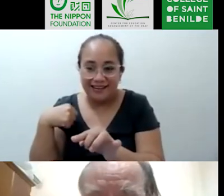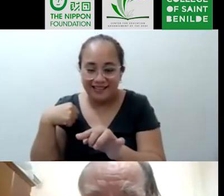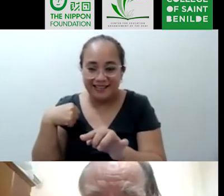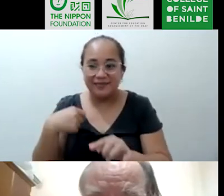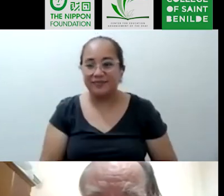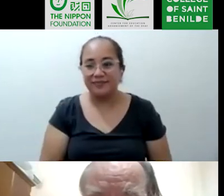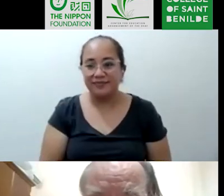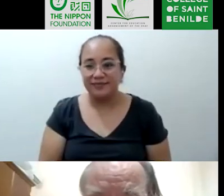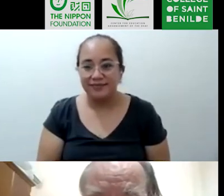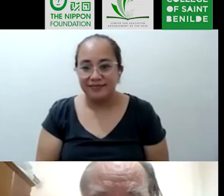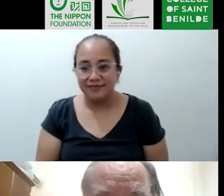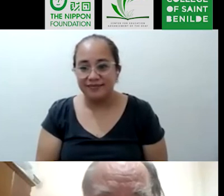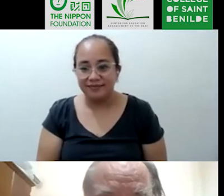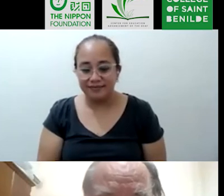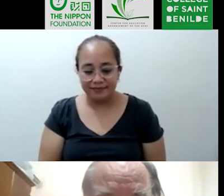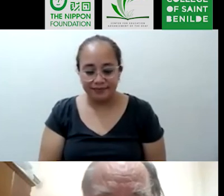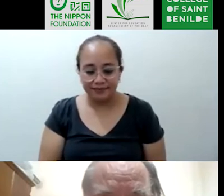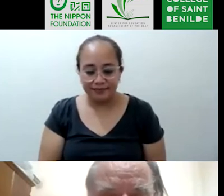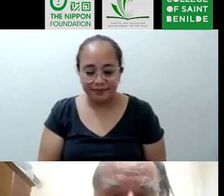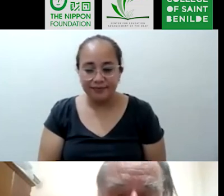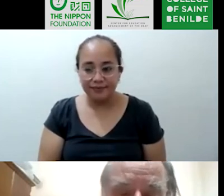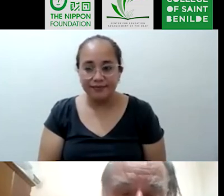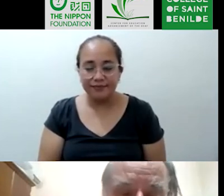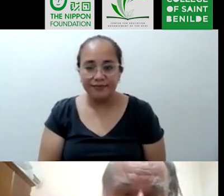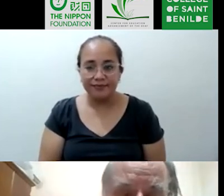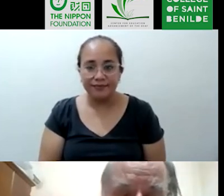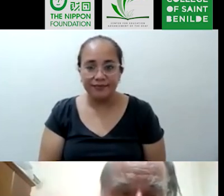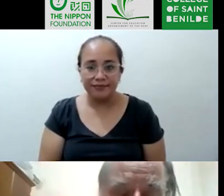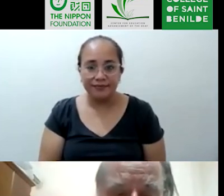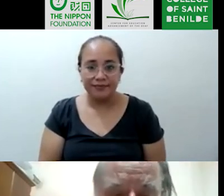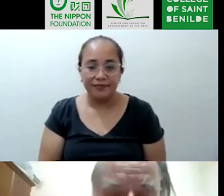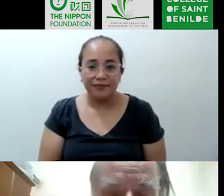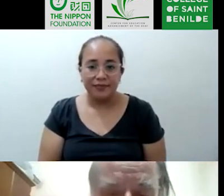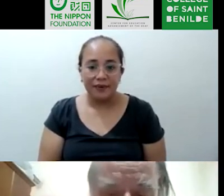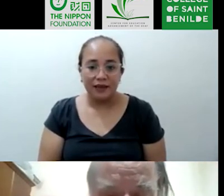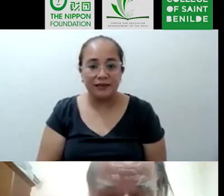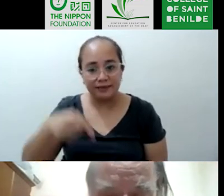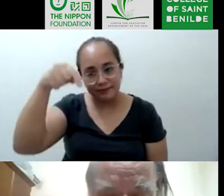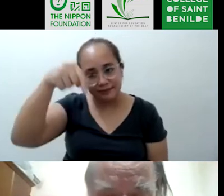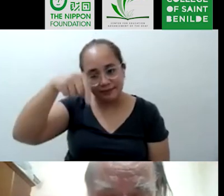file. Okay. Okay. Let's go down again.